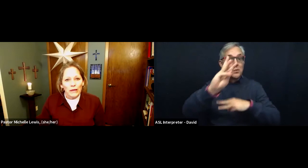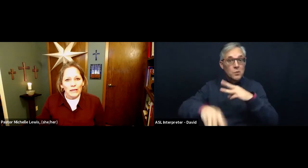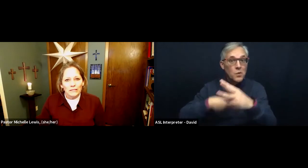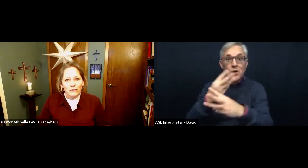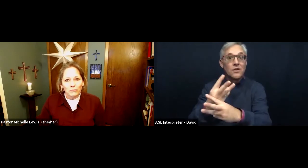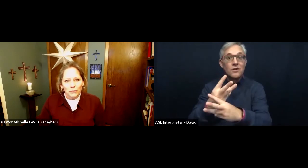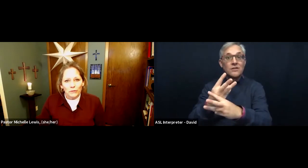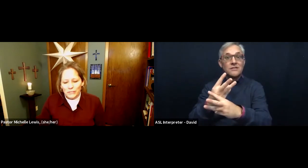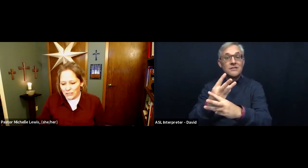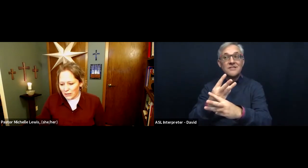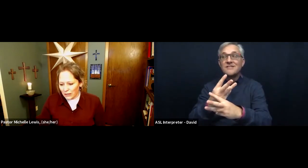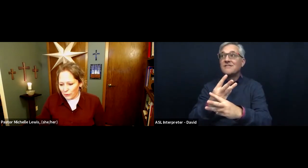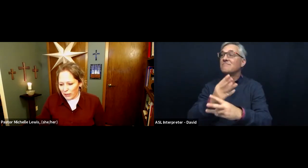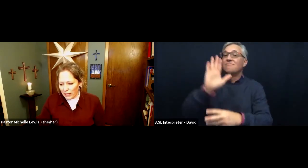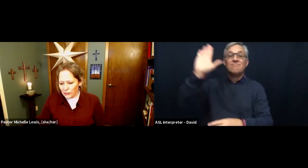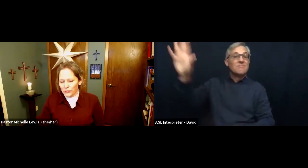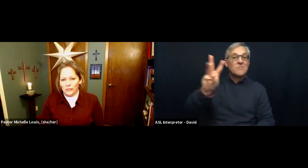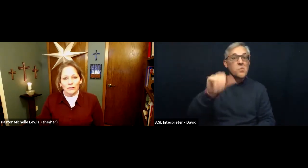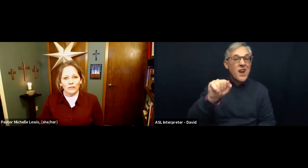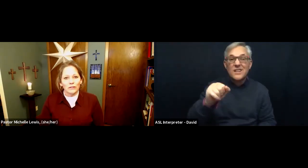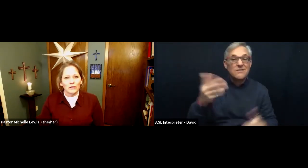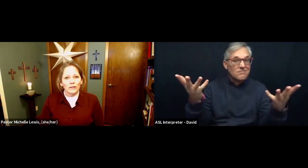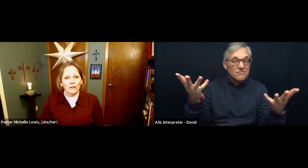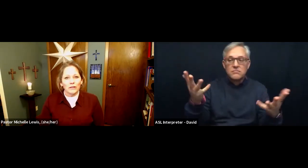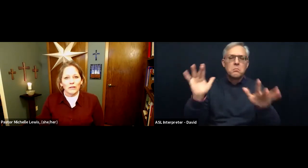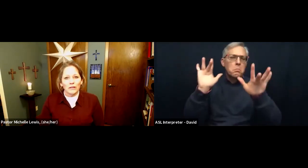the ways of mercy and compassion,